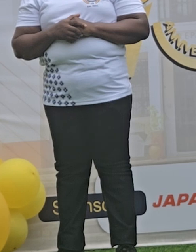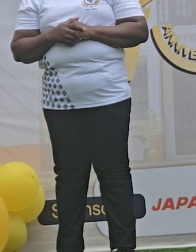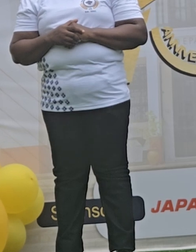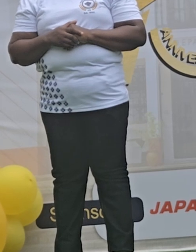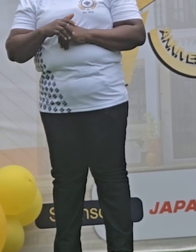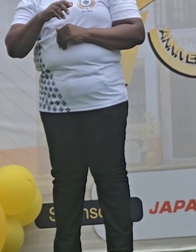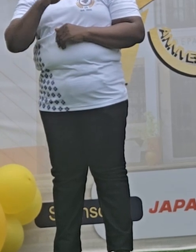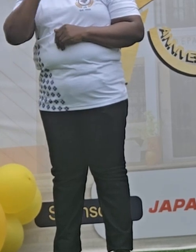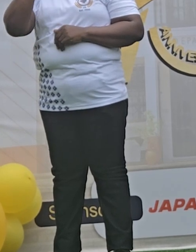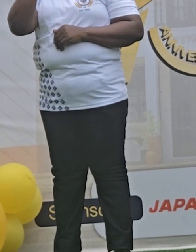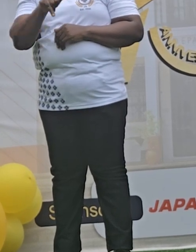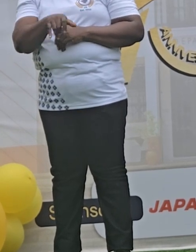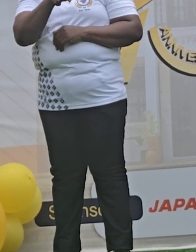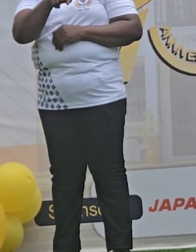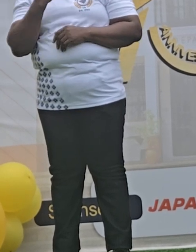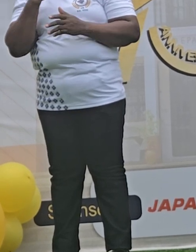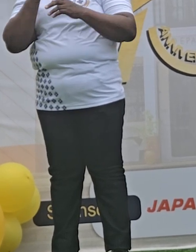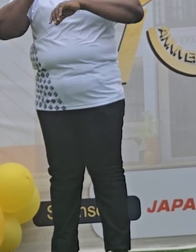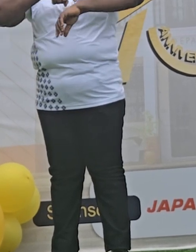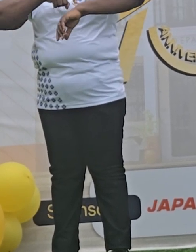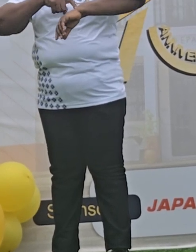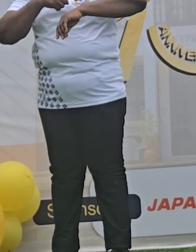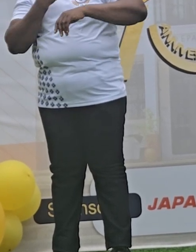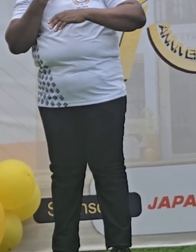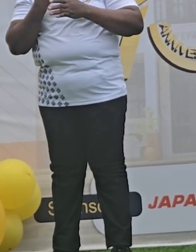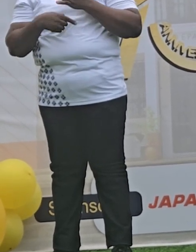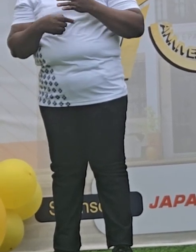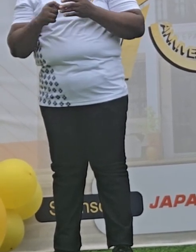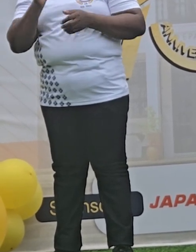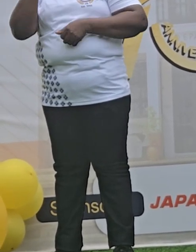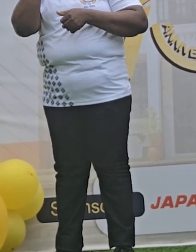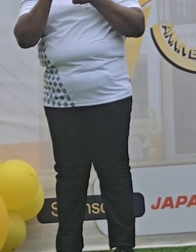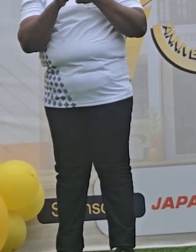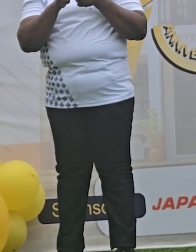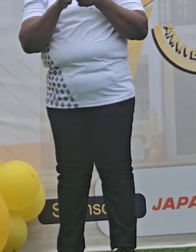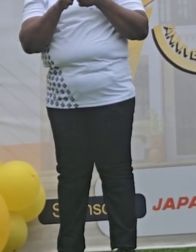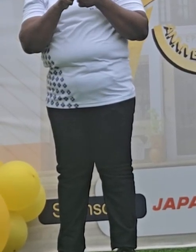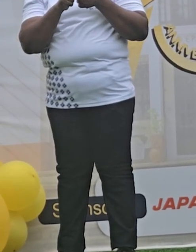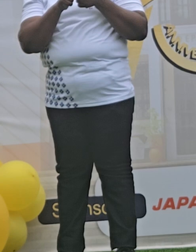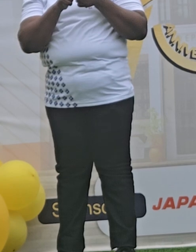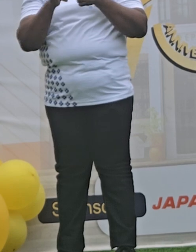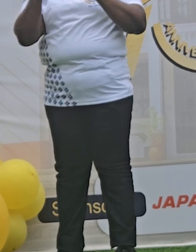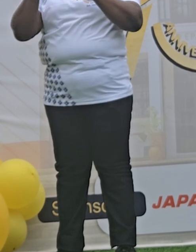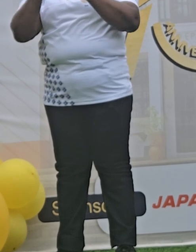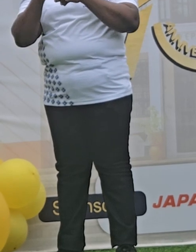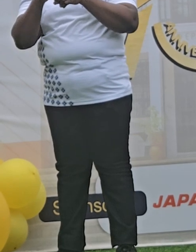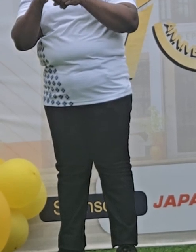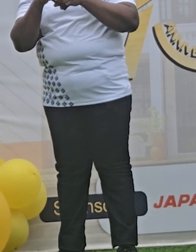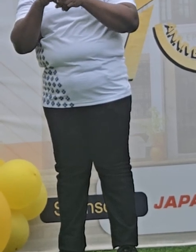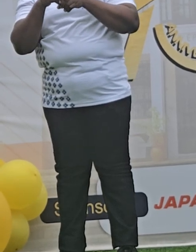This was the period during, of course, we all remember that in the